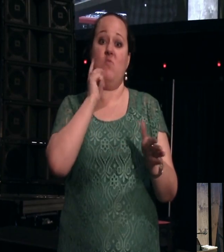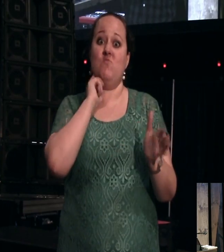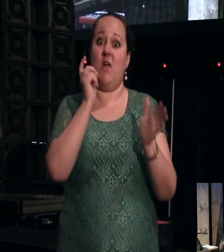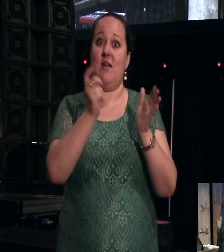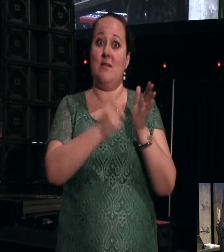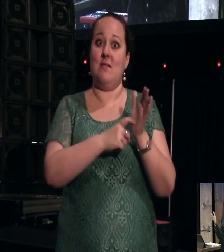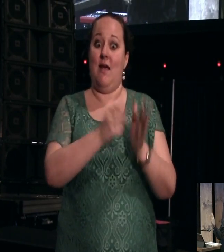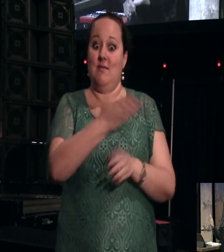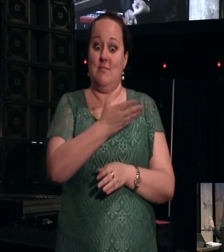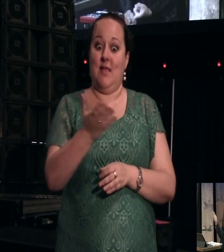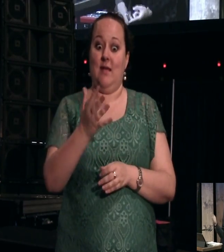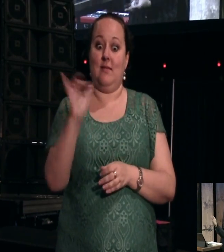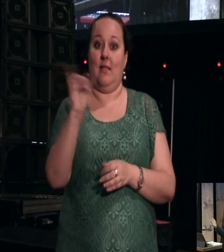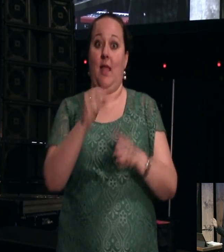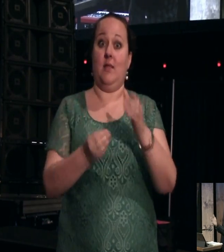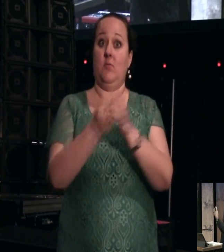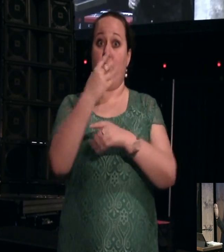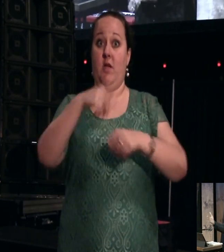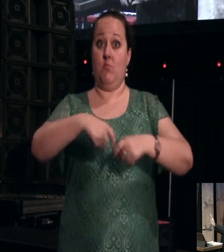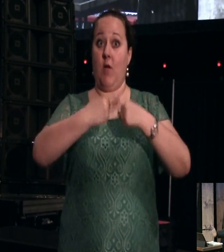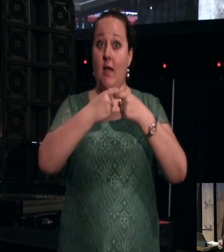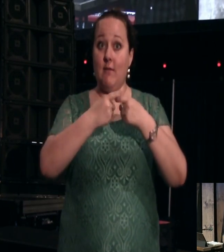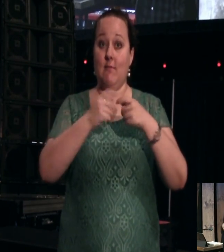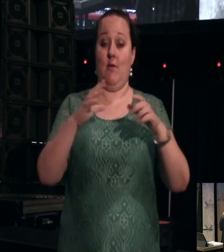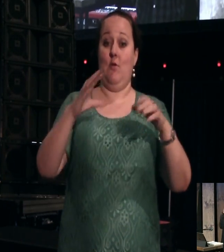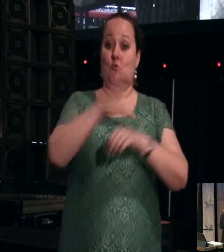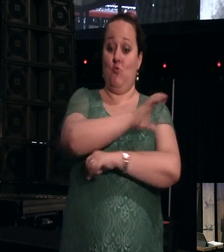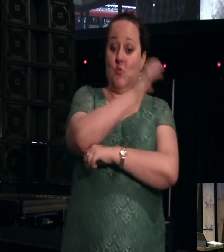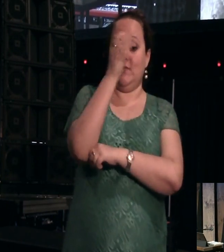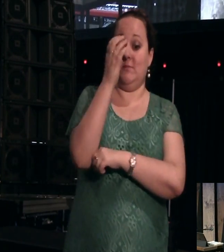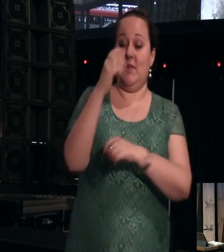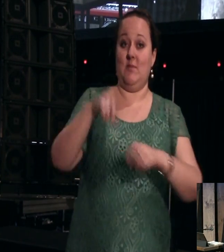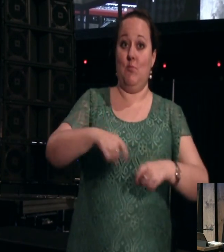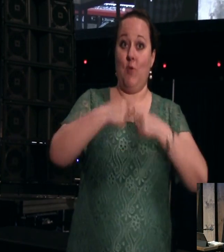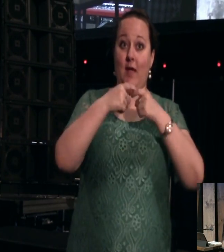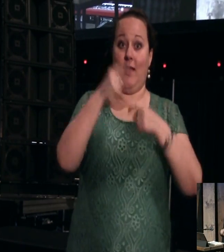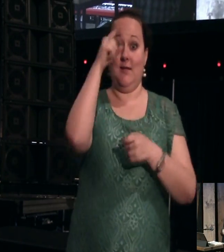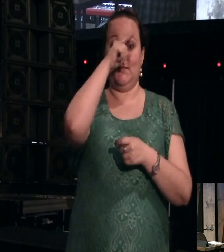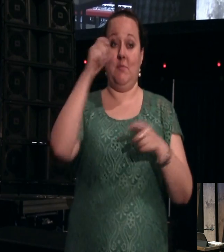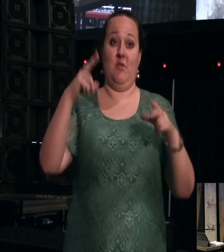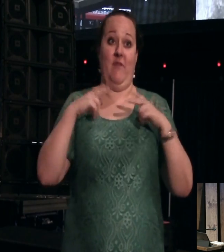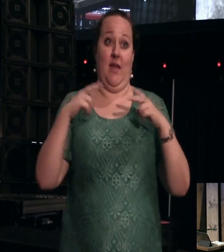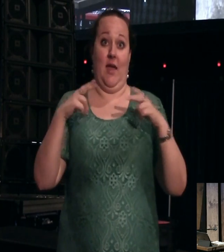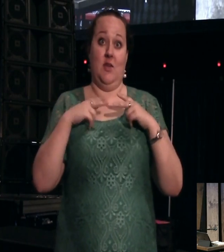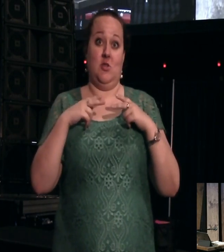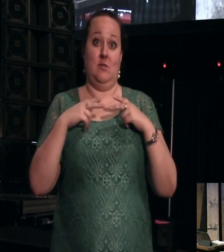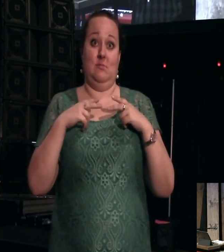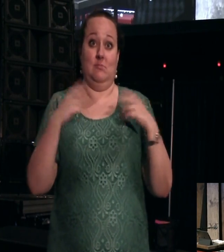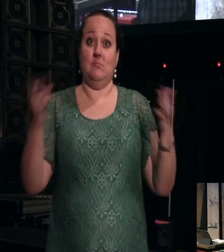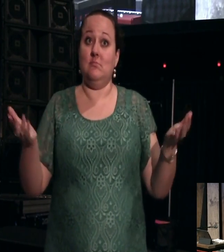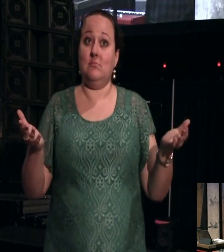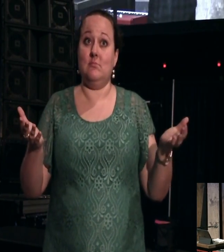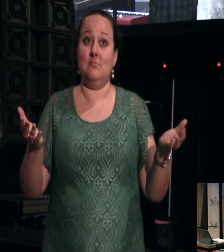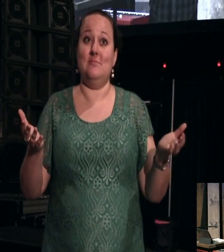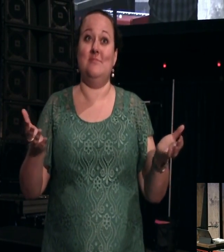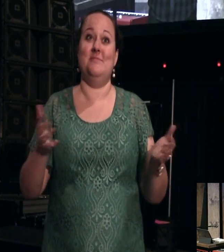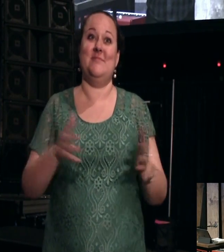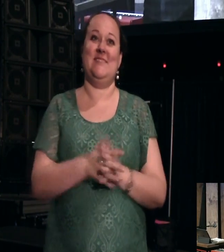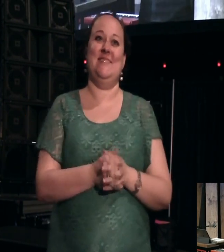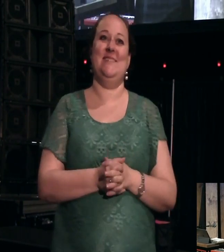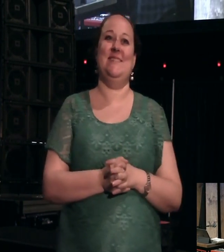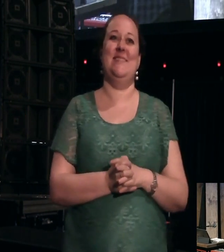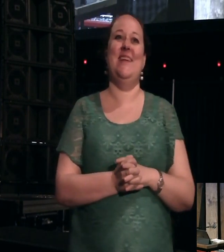job that for some reason chooses not to recognize things like spring break, Christmas break, and summer